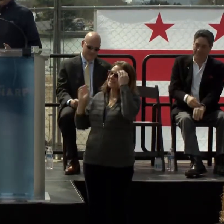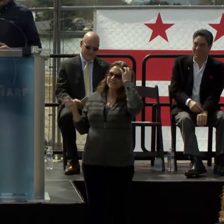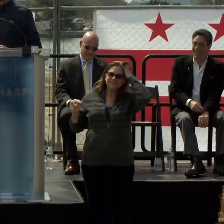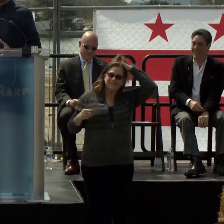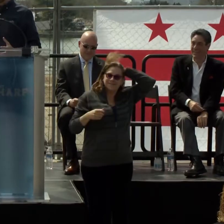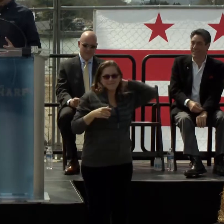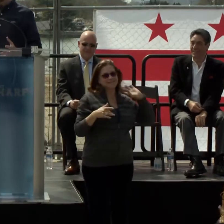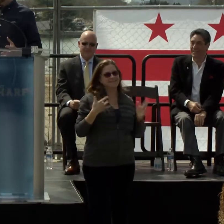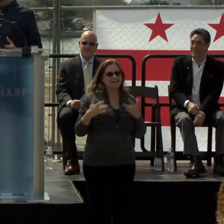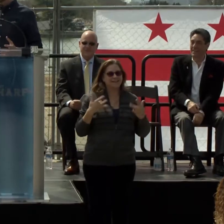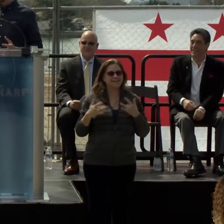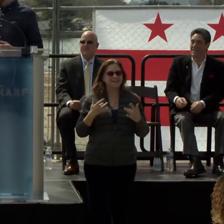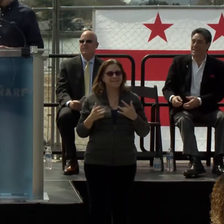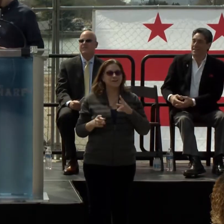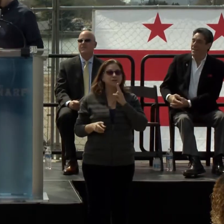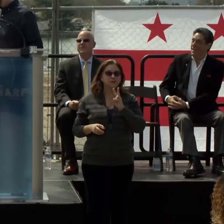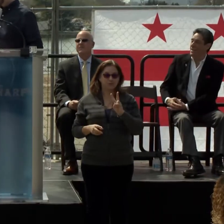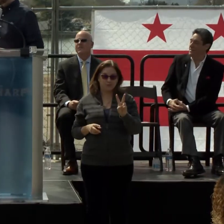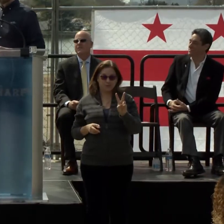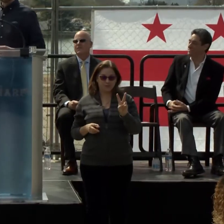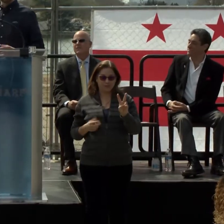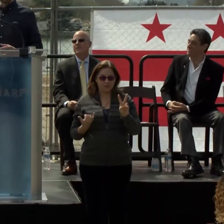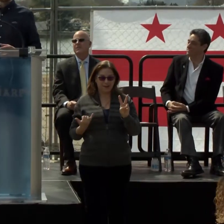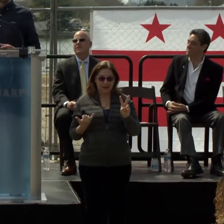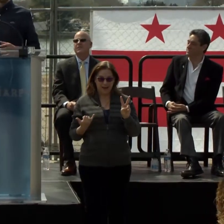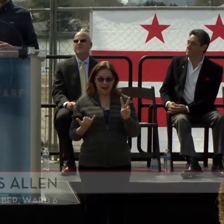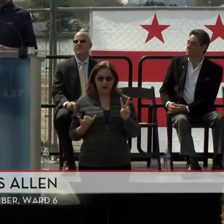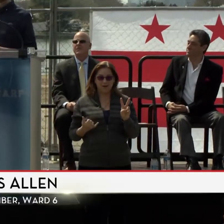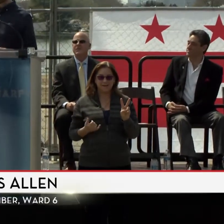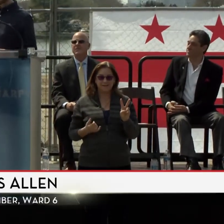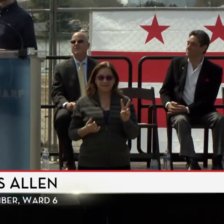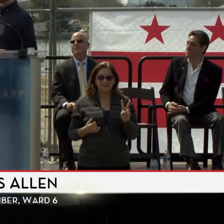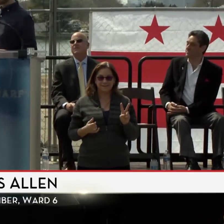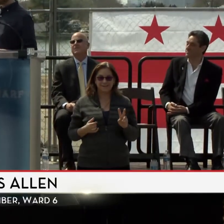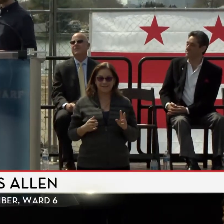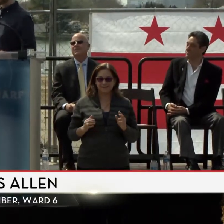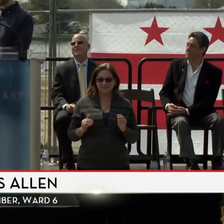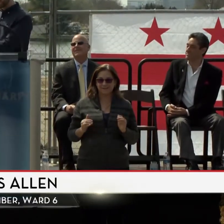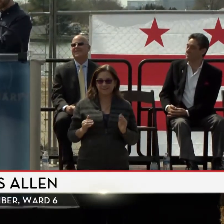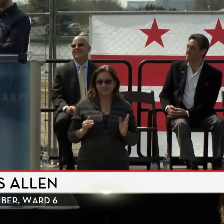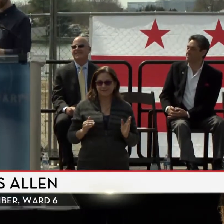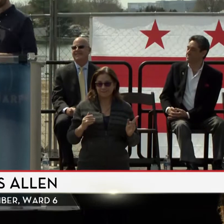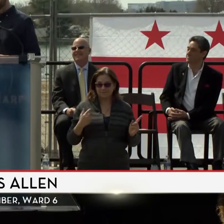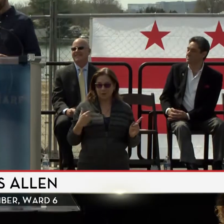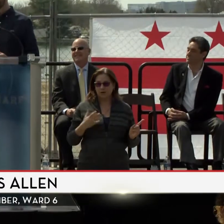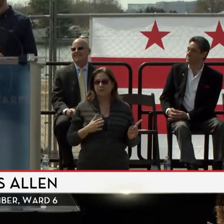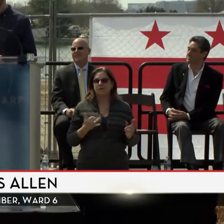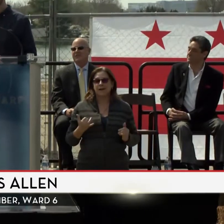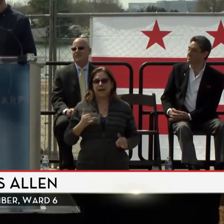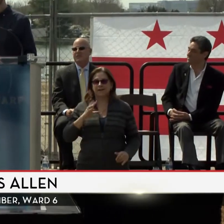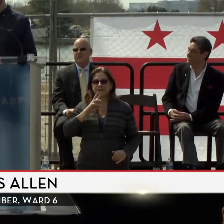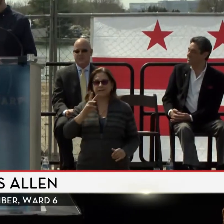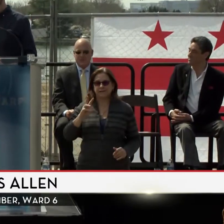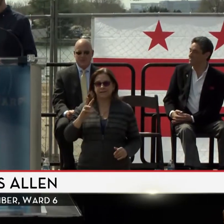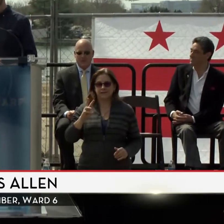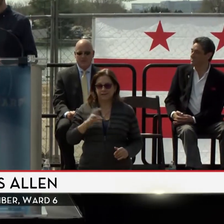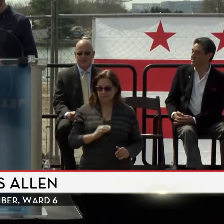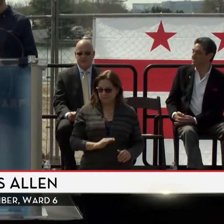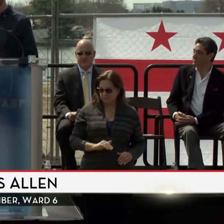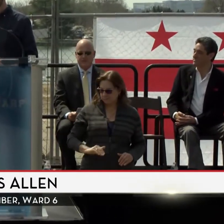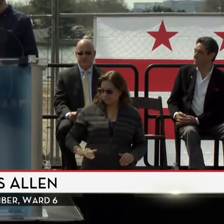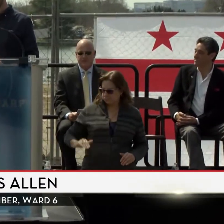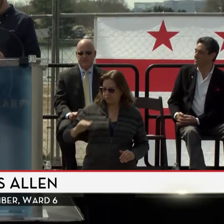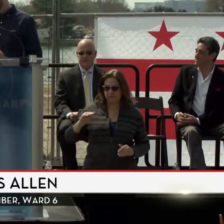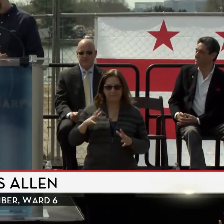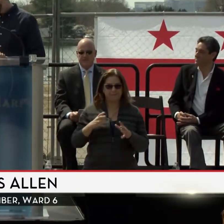So Cora was about 2 last time, and so she's about 6.5 now, so we're just kind of marking time as she continues to grow. And Ms. Mayor, I know you'll get the same experience